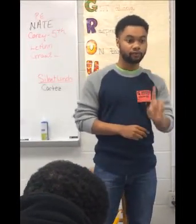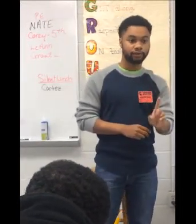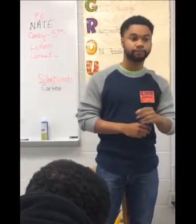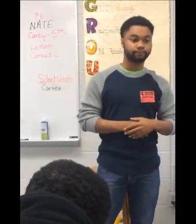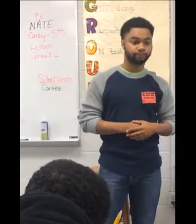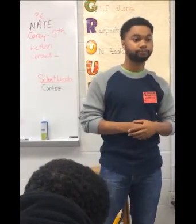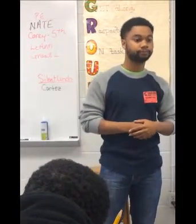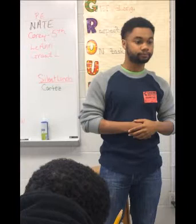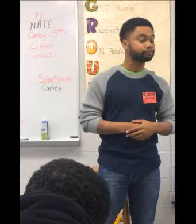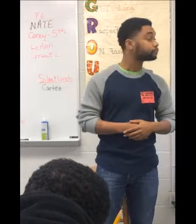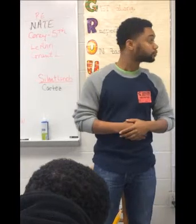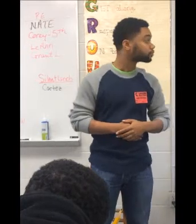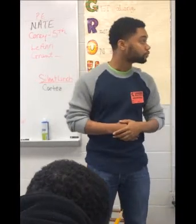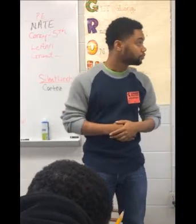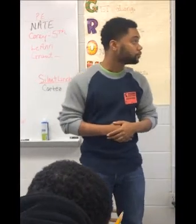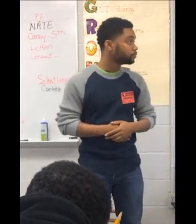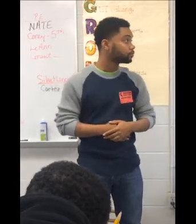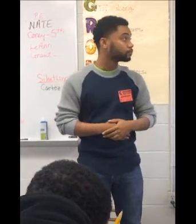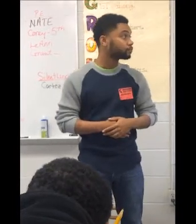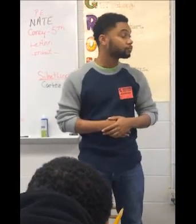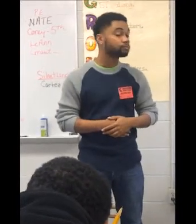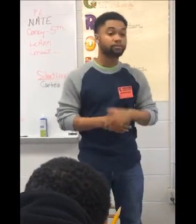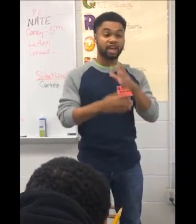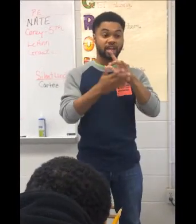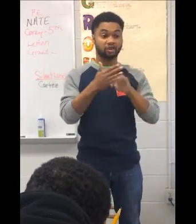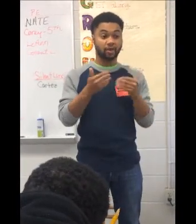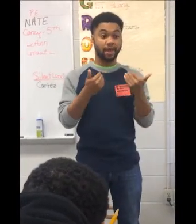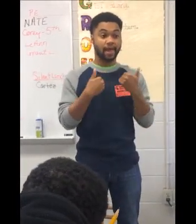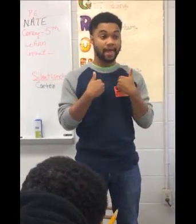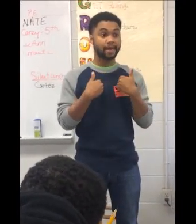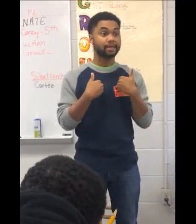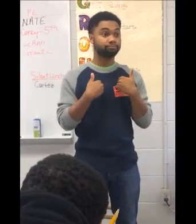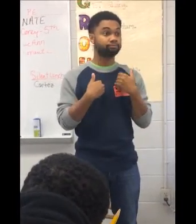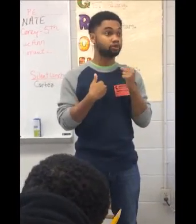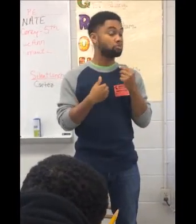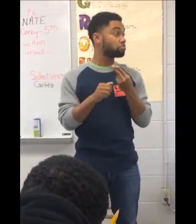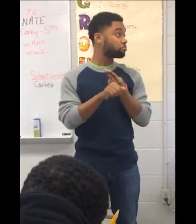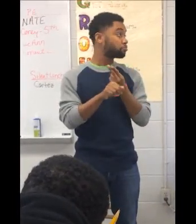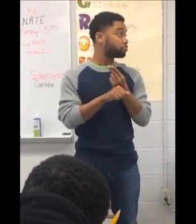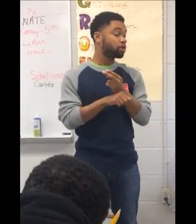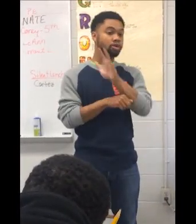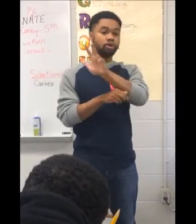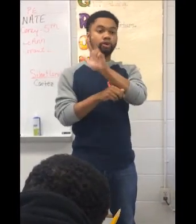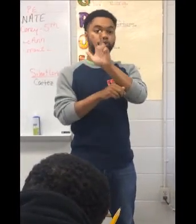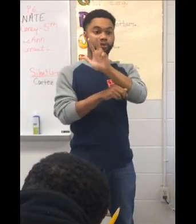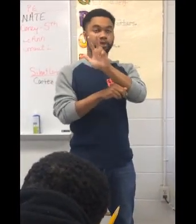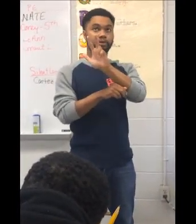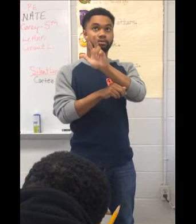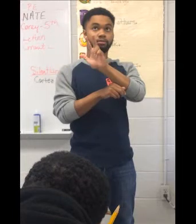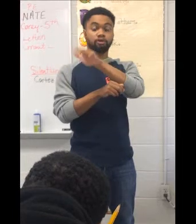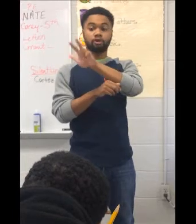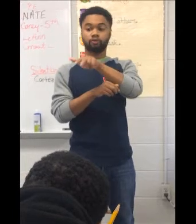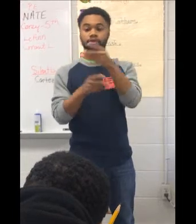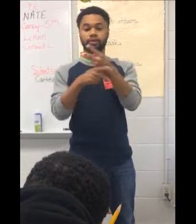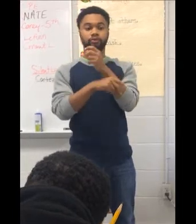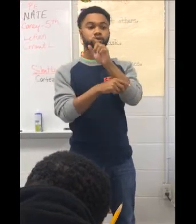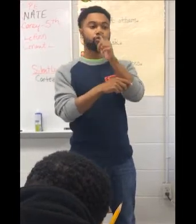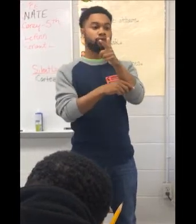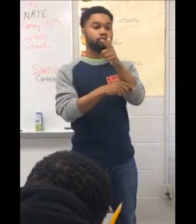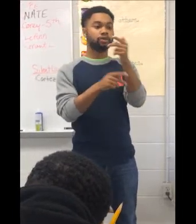1. All right, you guys had a calculator. 4,000. 33 times 21 times 6.